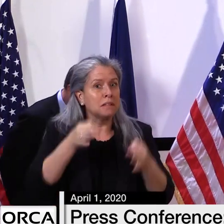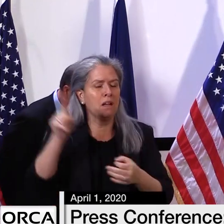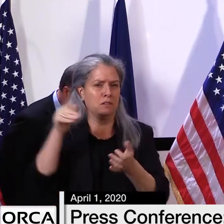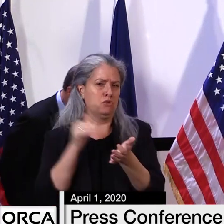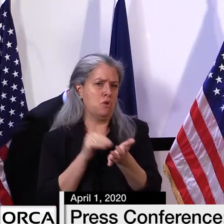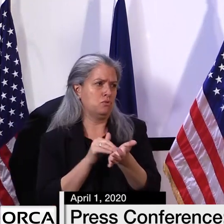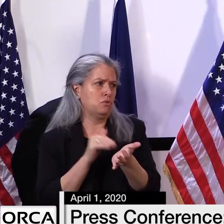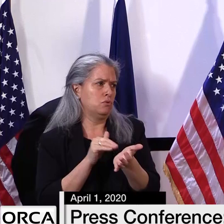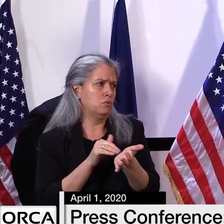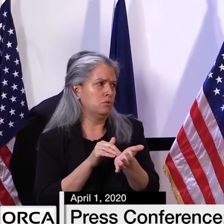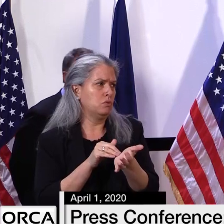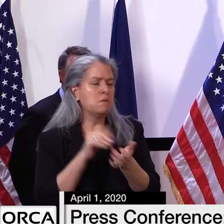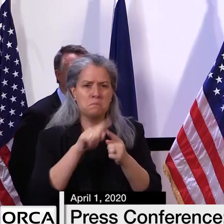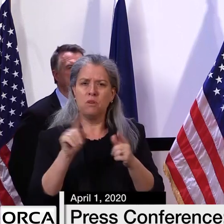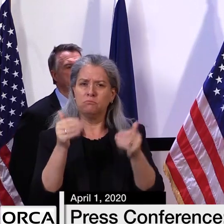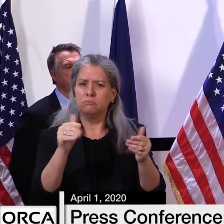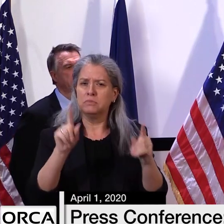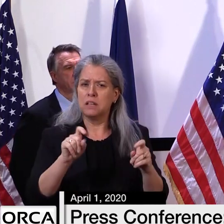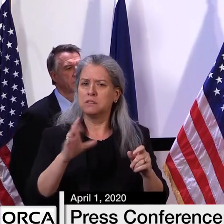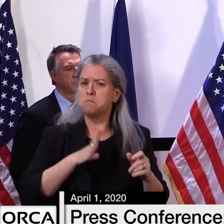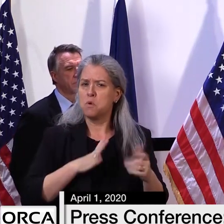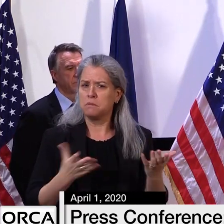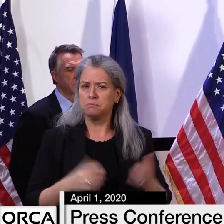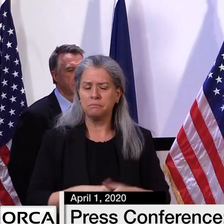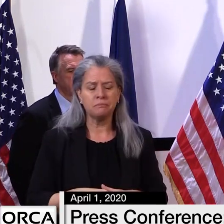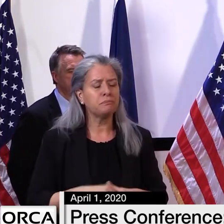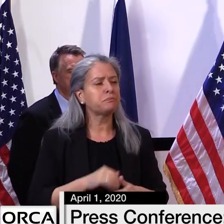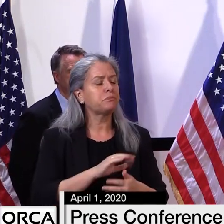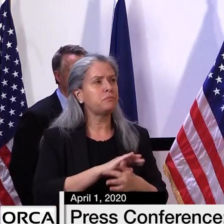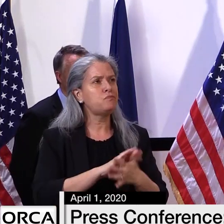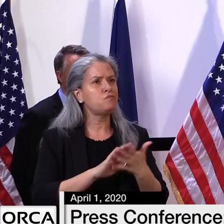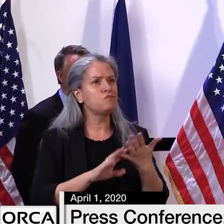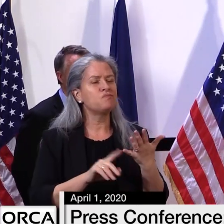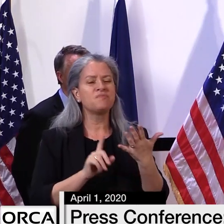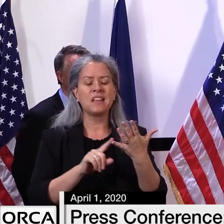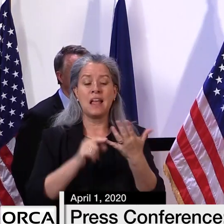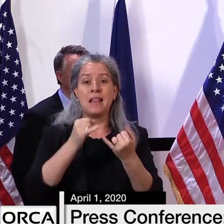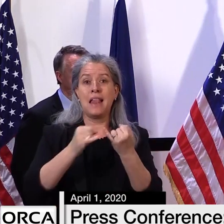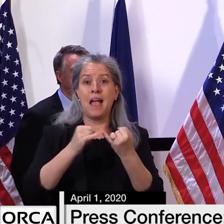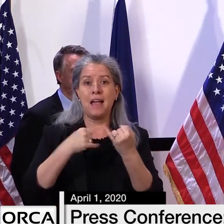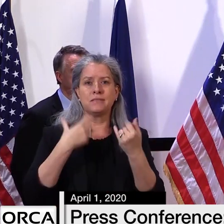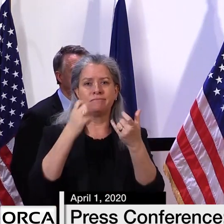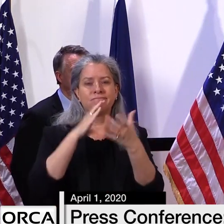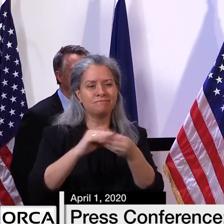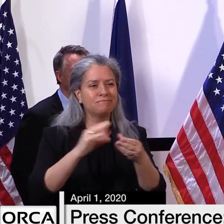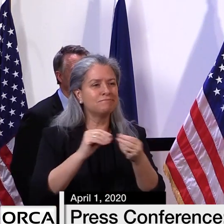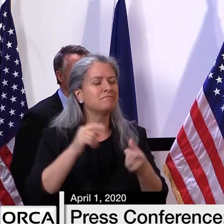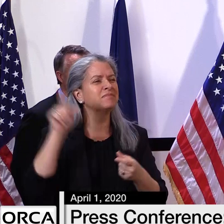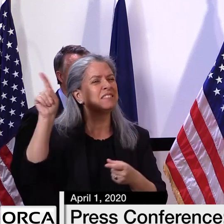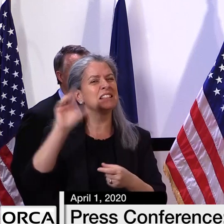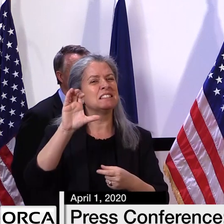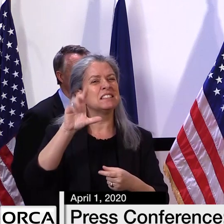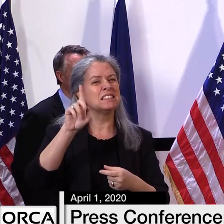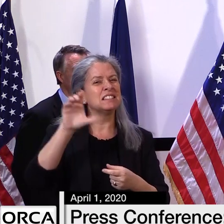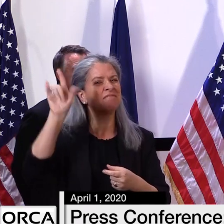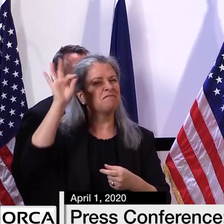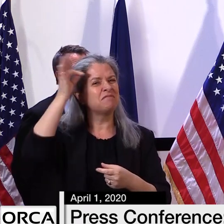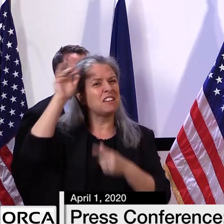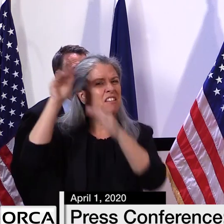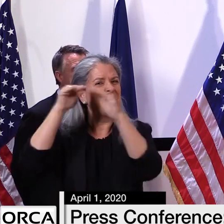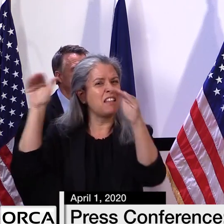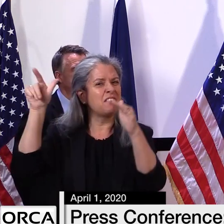provider. Then the last thing is just some recent update from the Centers for Disease Control regarding exposure